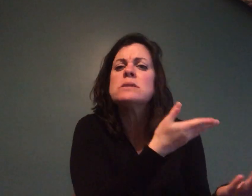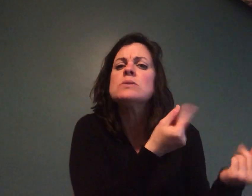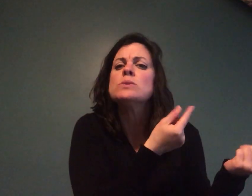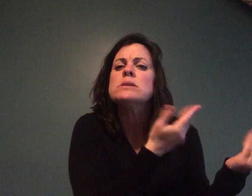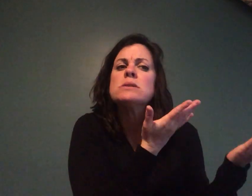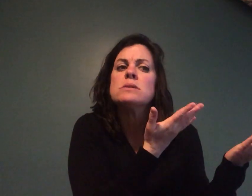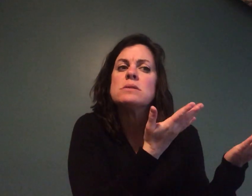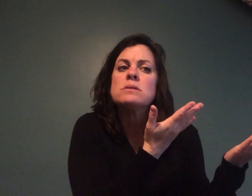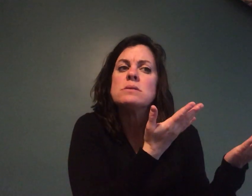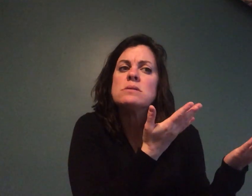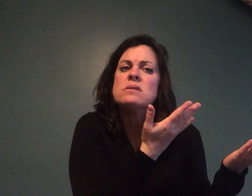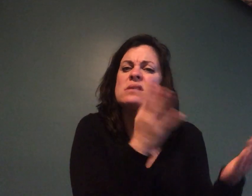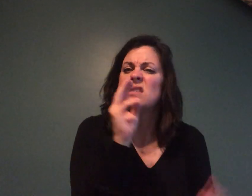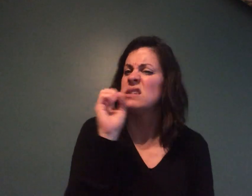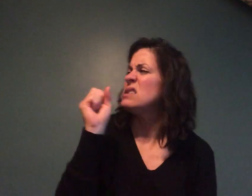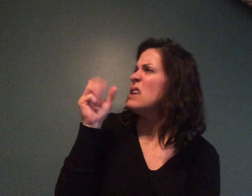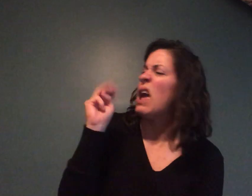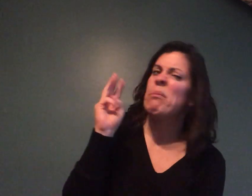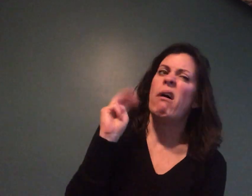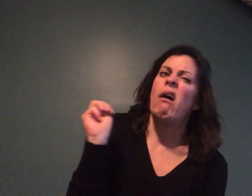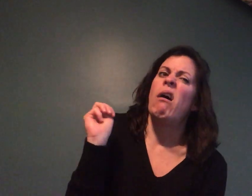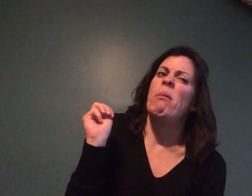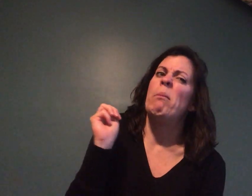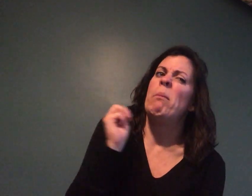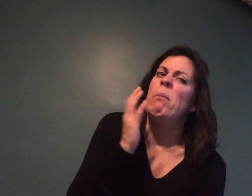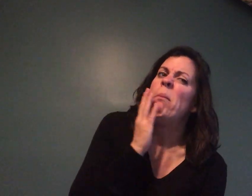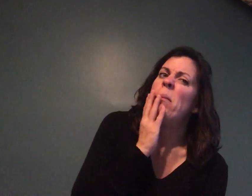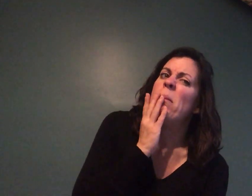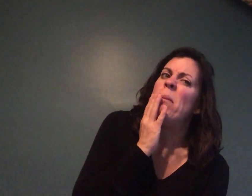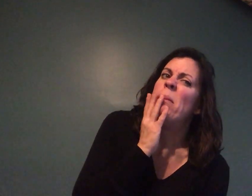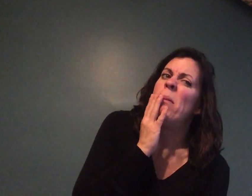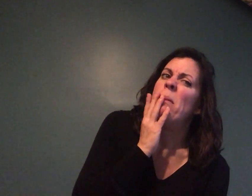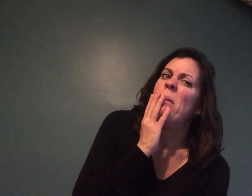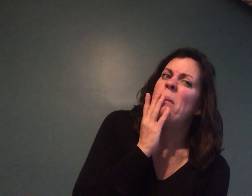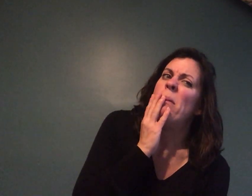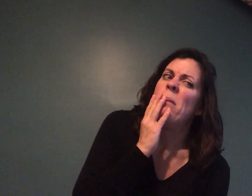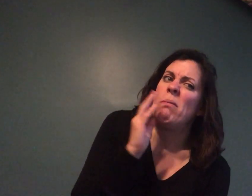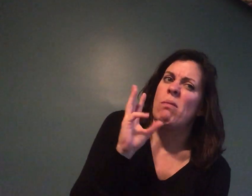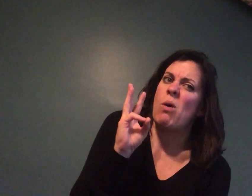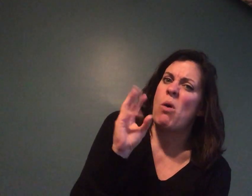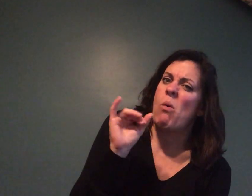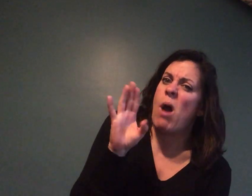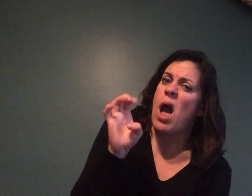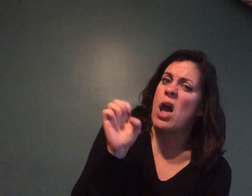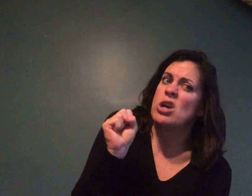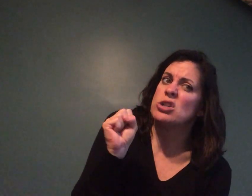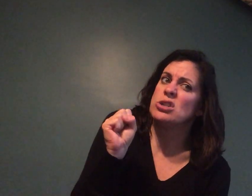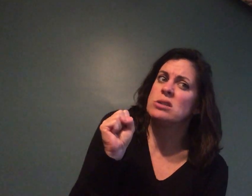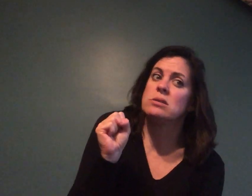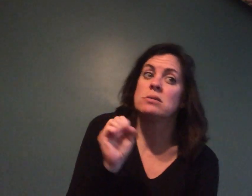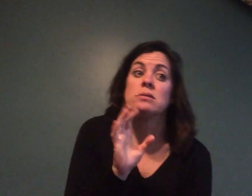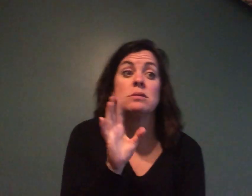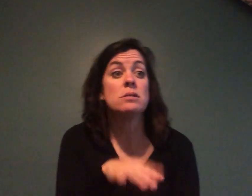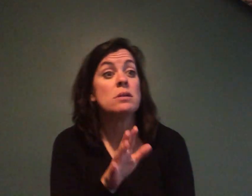Wires. Right here where my marker is, my little hand guy. Twisted up